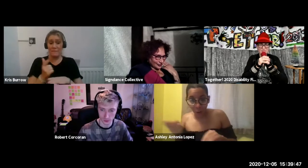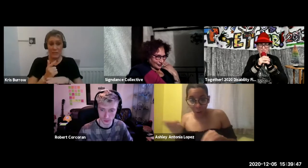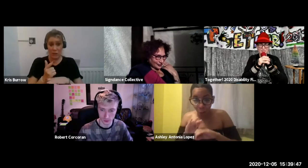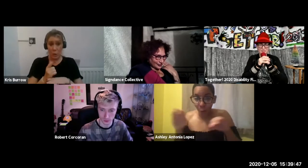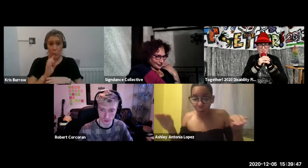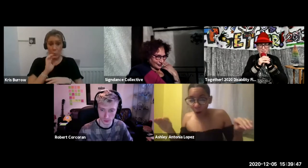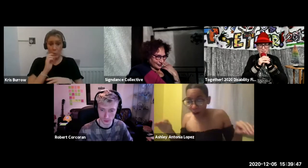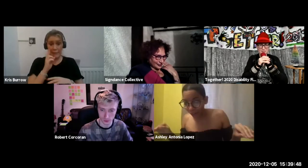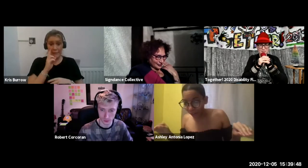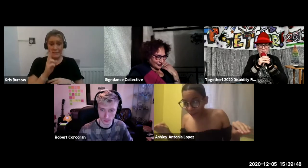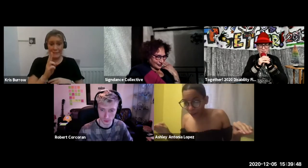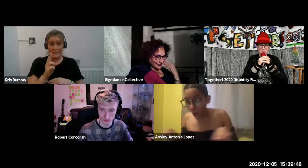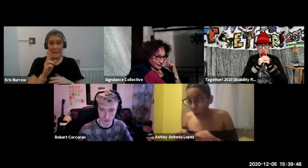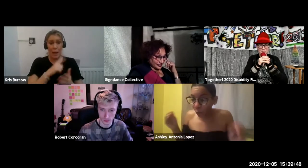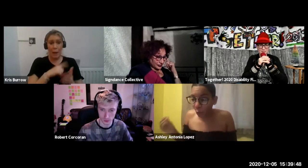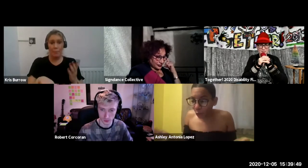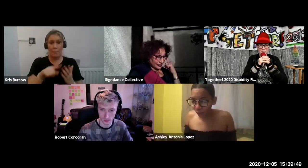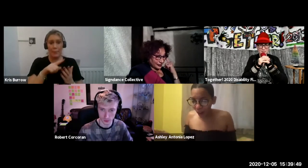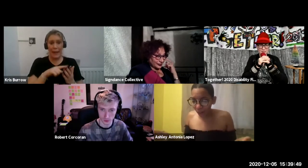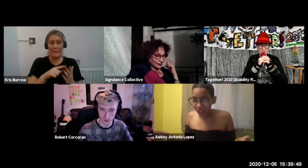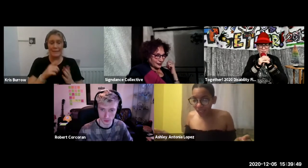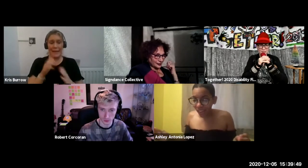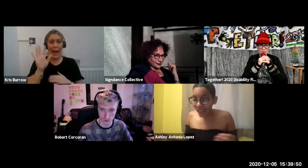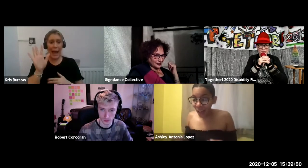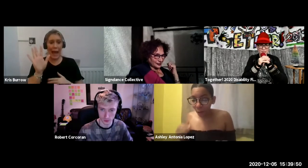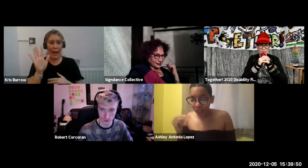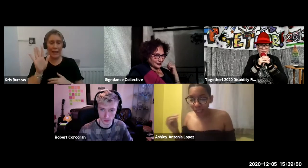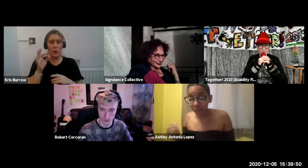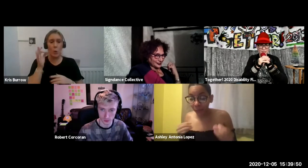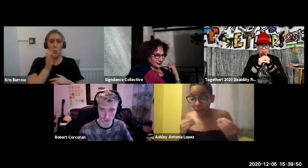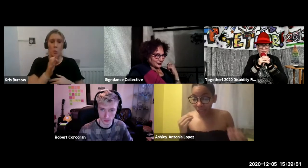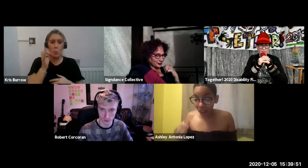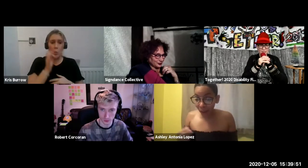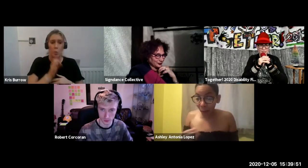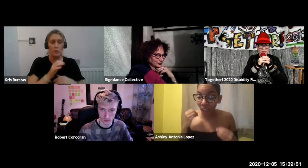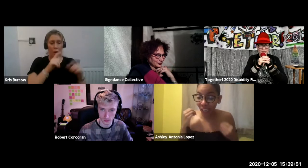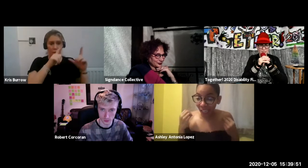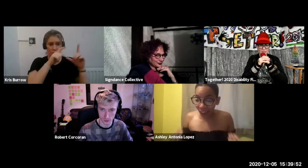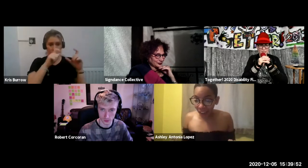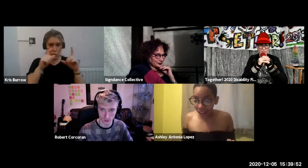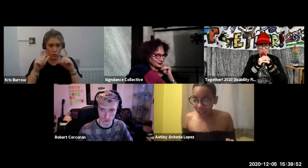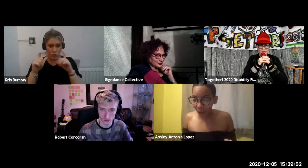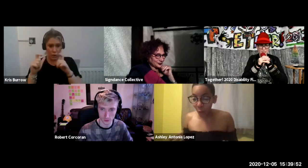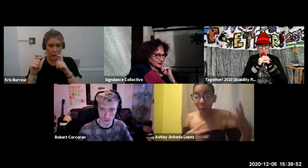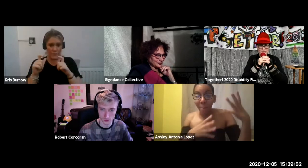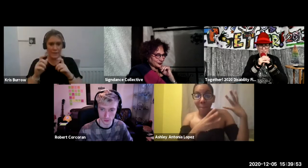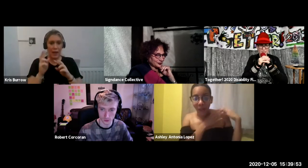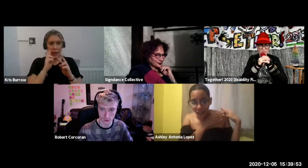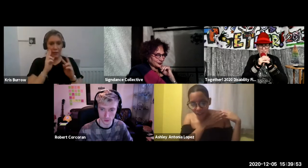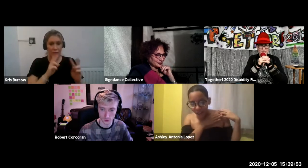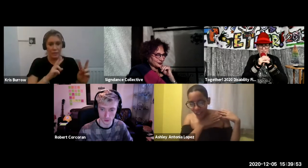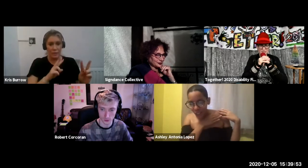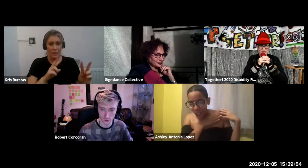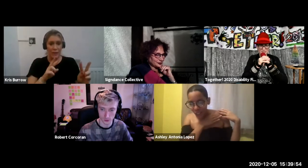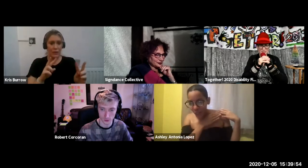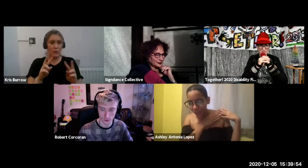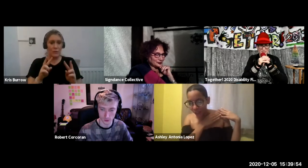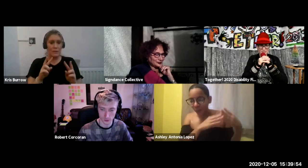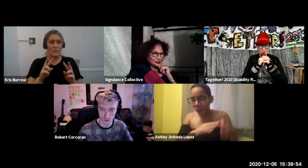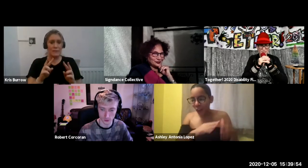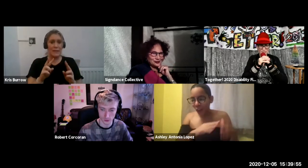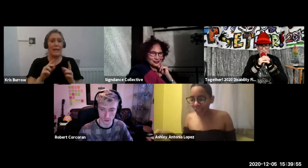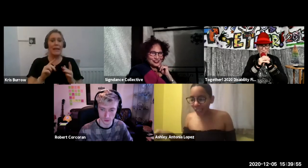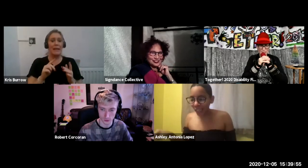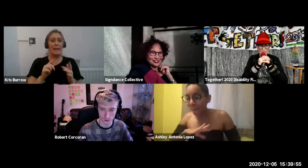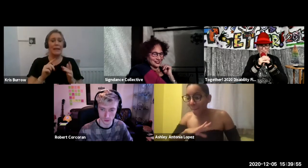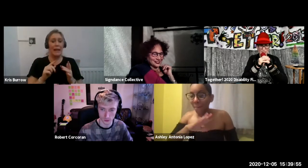hand, water, photographs. Then we see Viviana Molinares with a bird on her